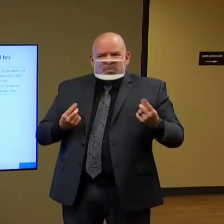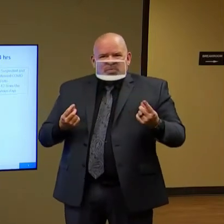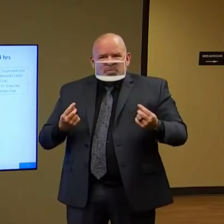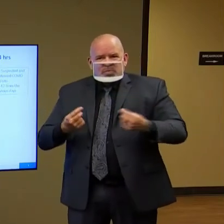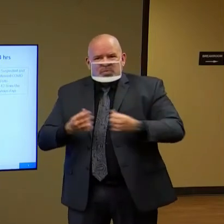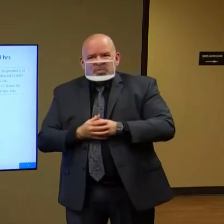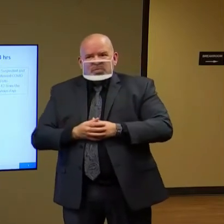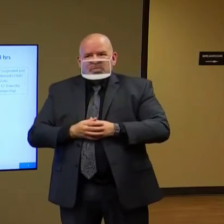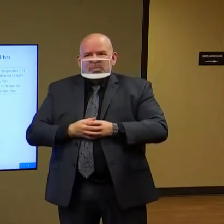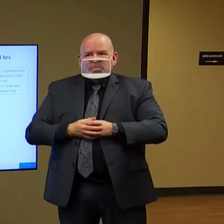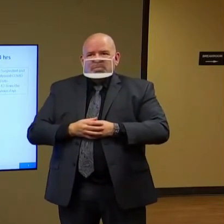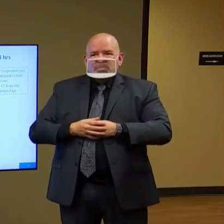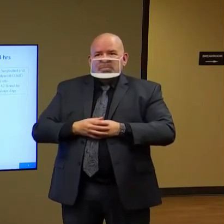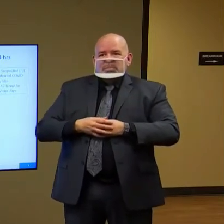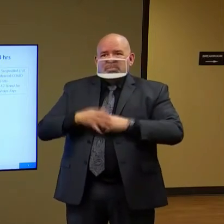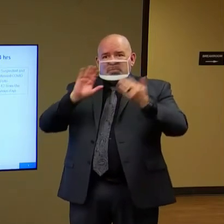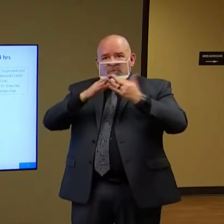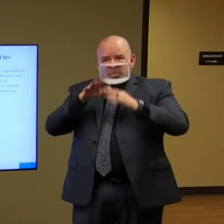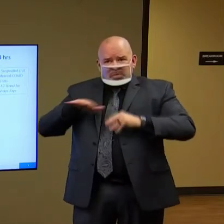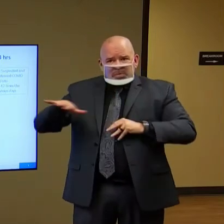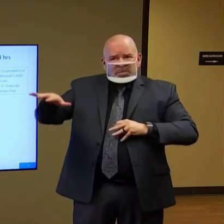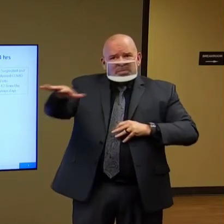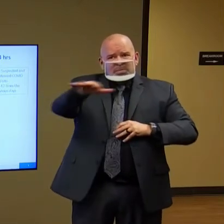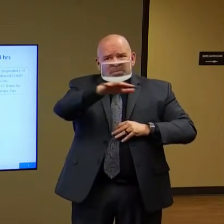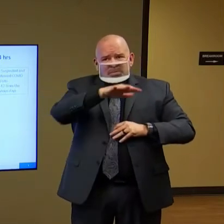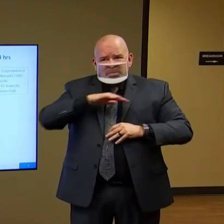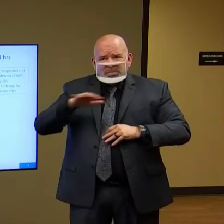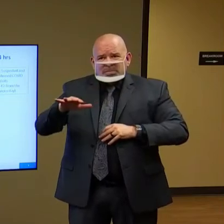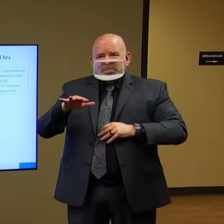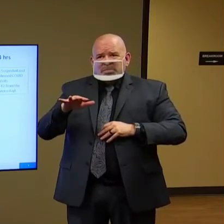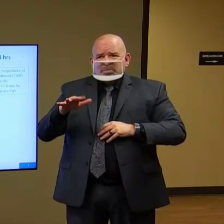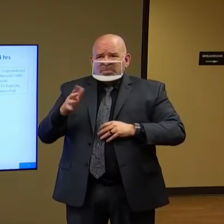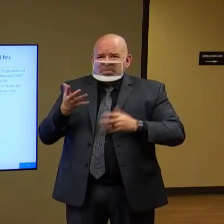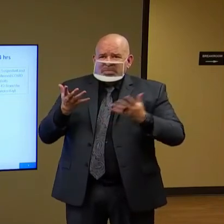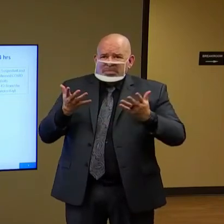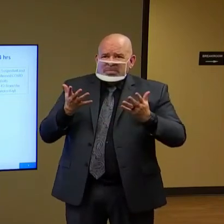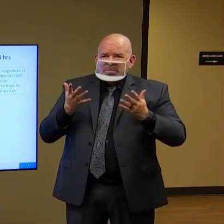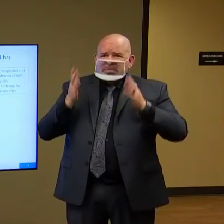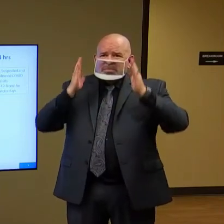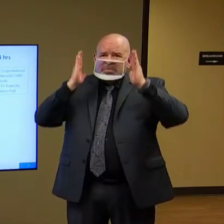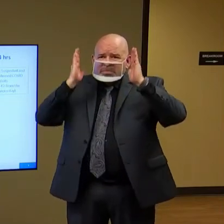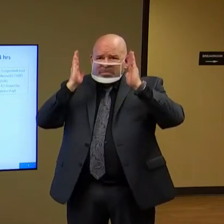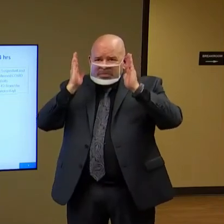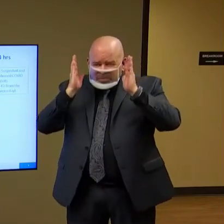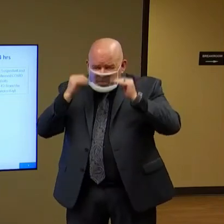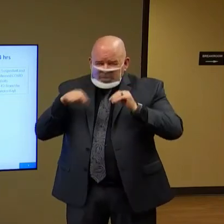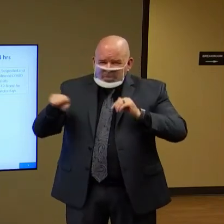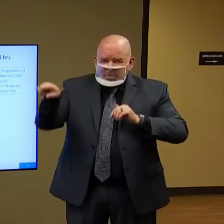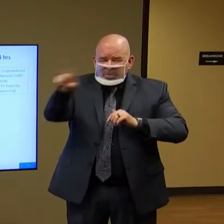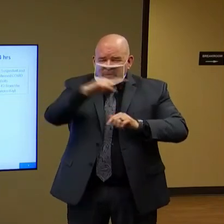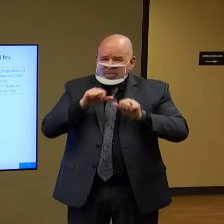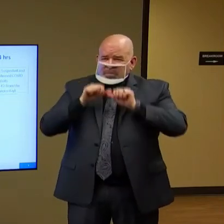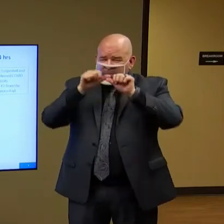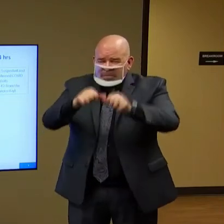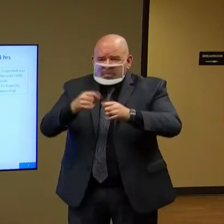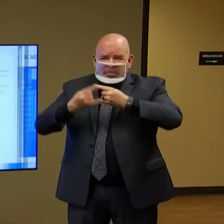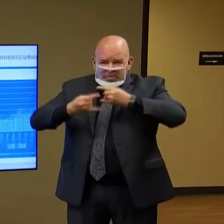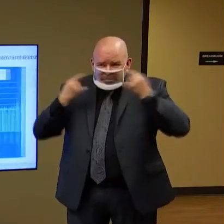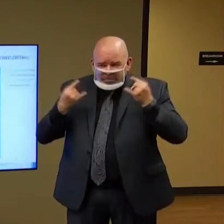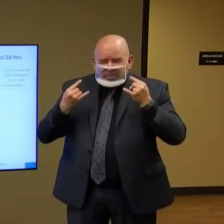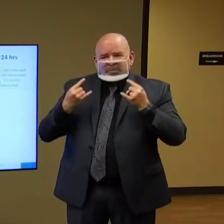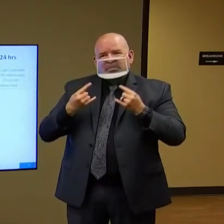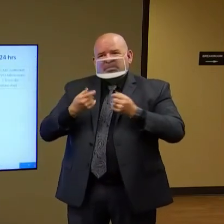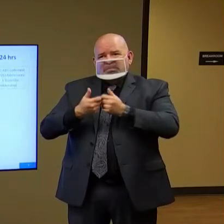do fairly well during Thanksgiving, better than it could have been, is what I want to say. But that's no reason to relax at all. Next